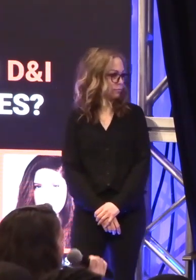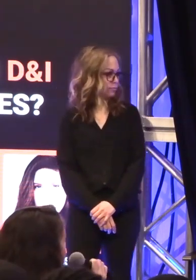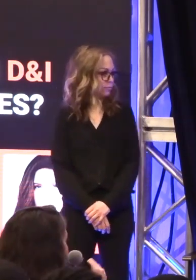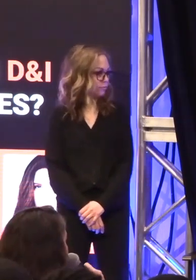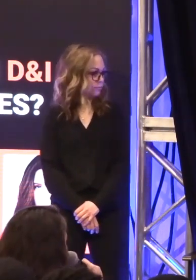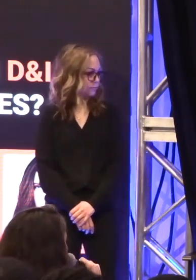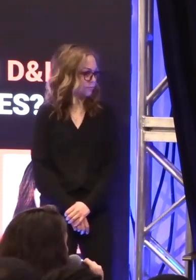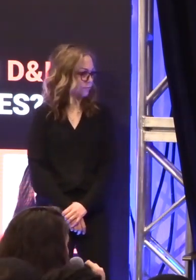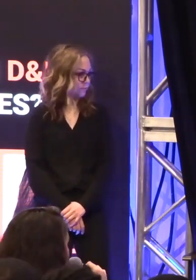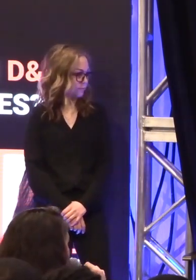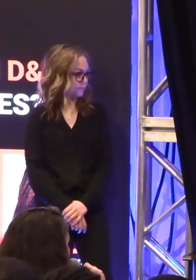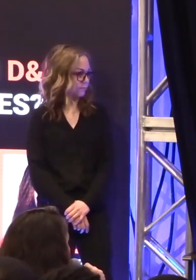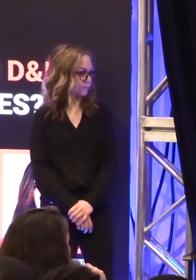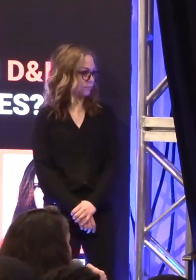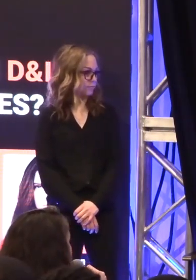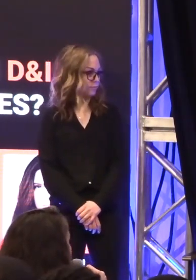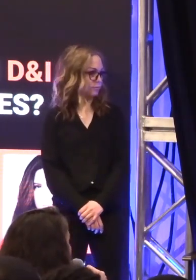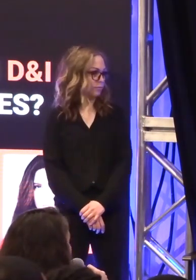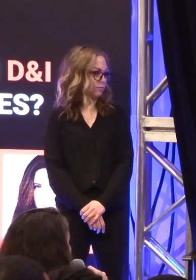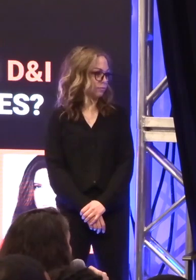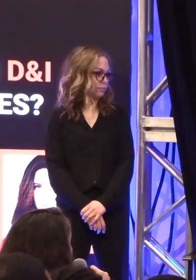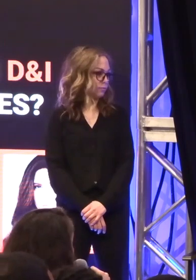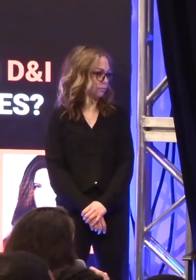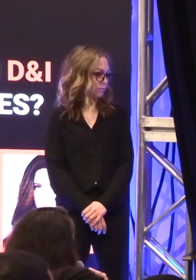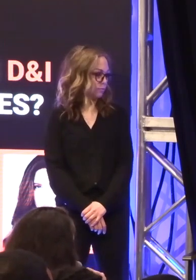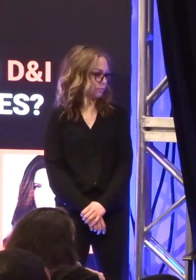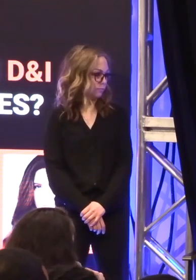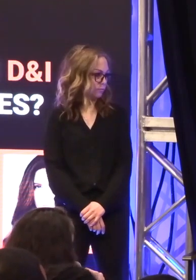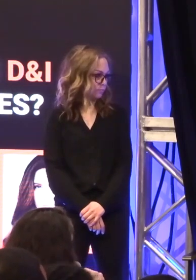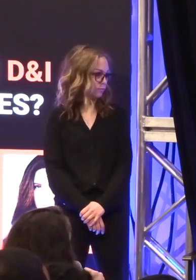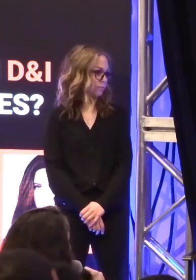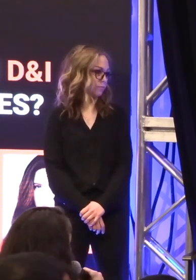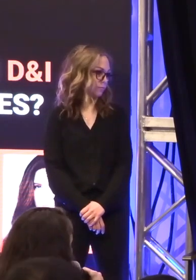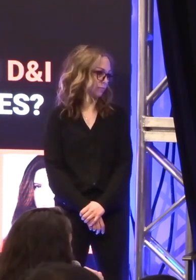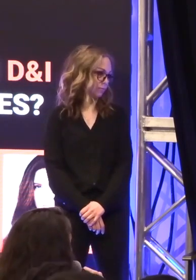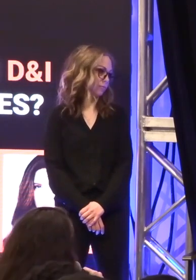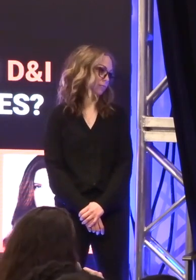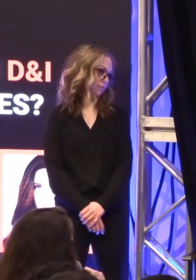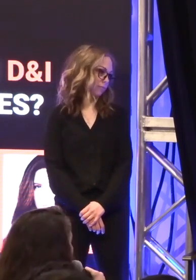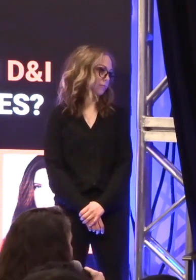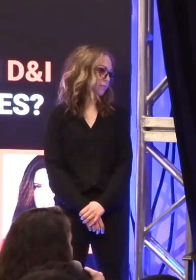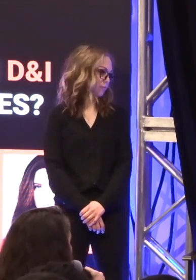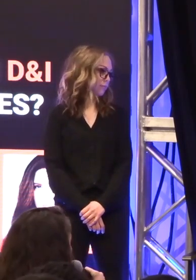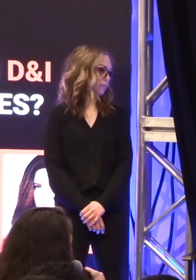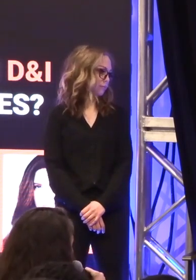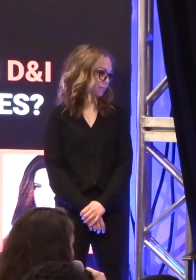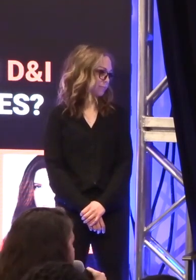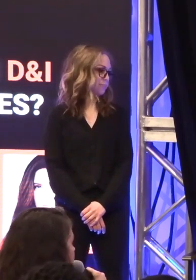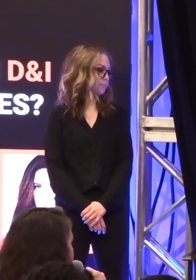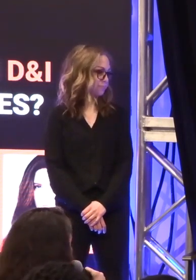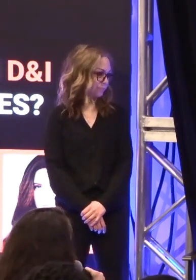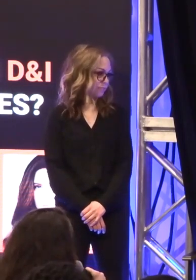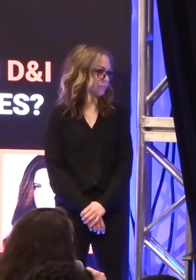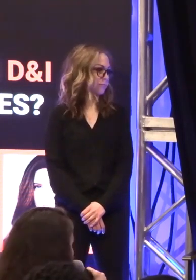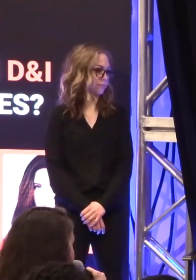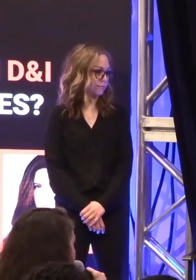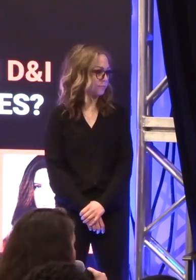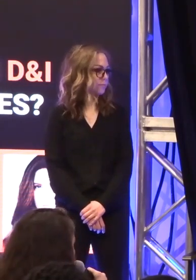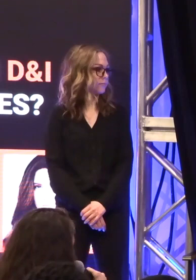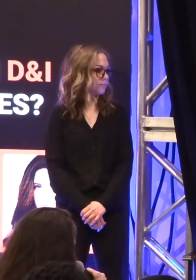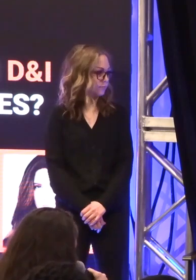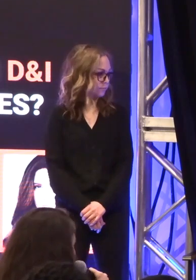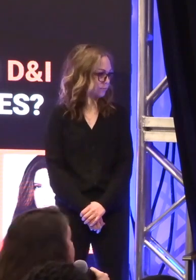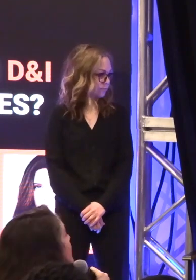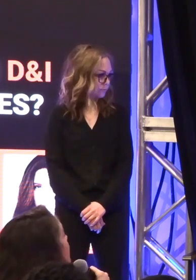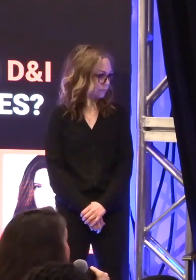Yeah, those are two separate questions, really. Is there change? Absolutely. Yeah, there is change. I've seen various changes,